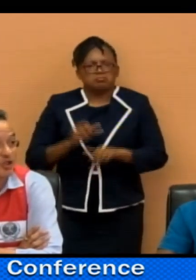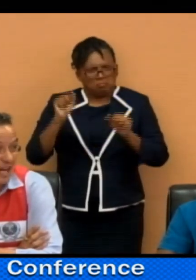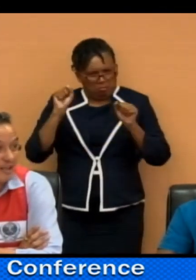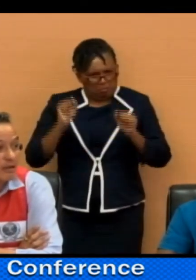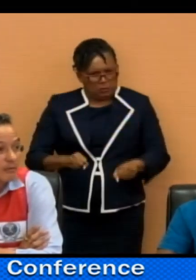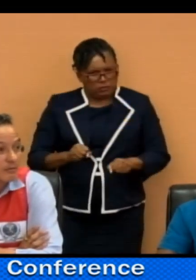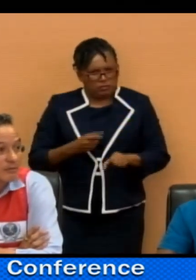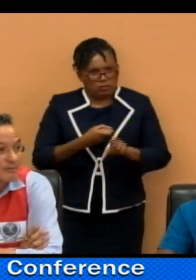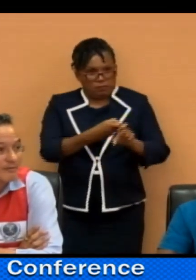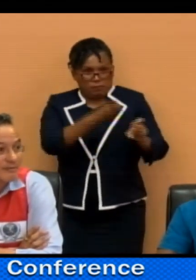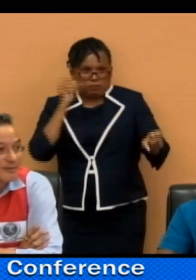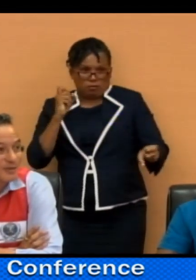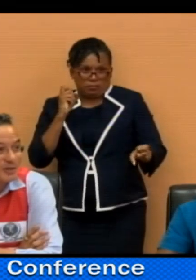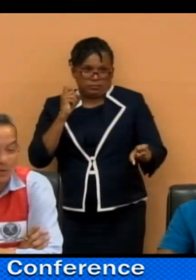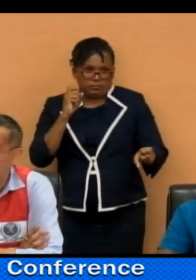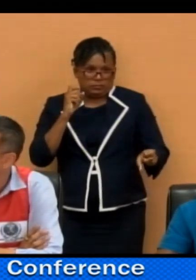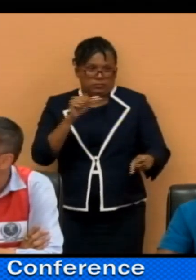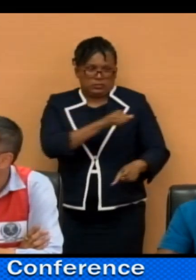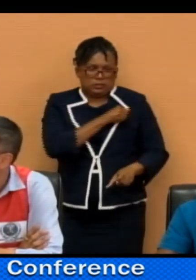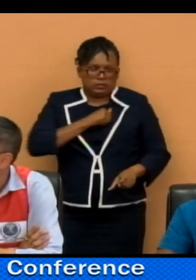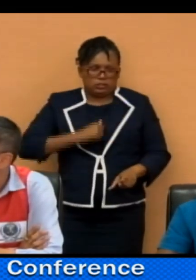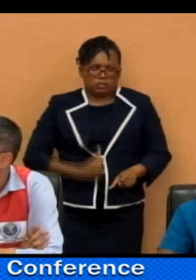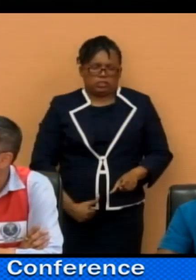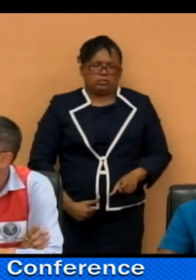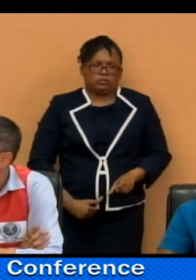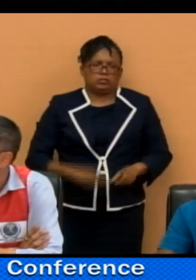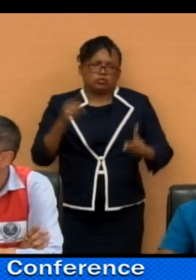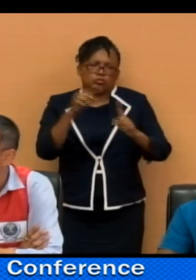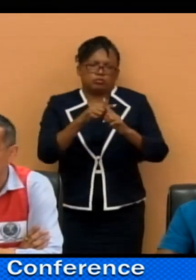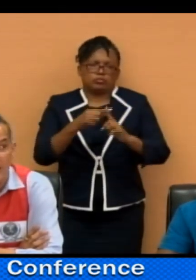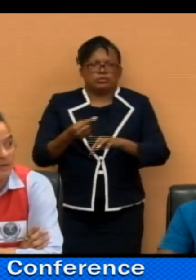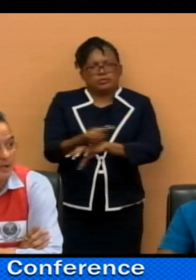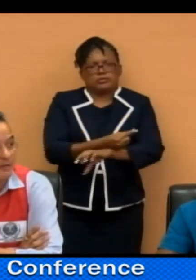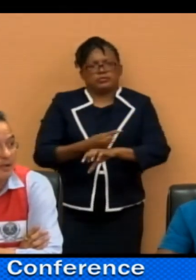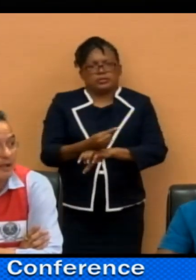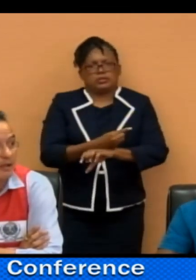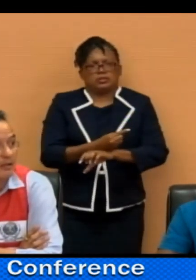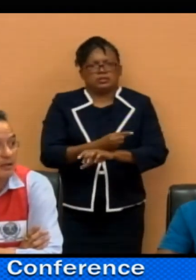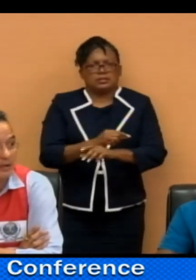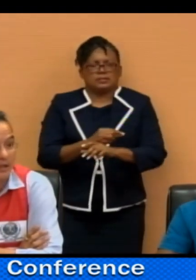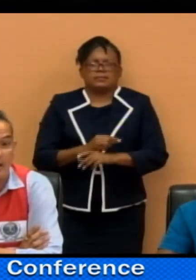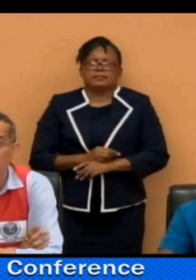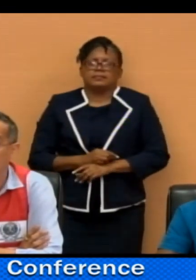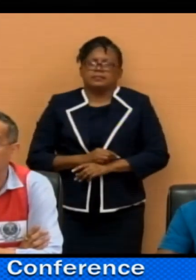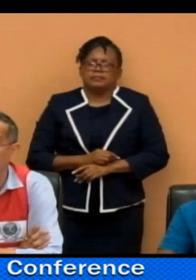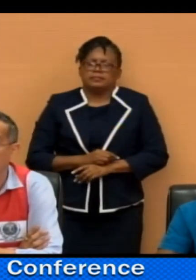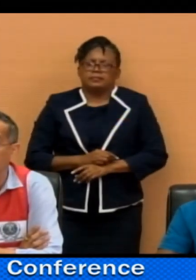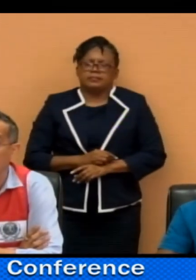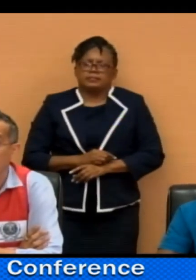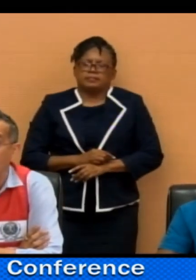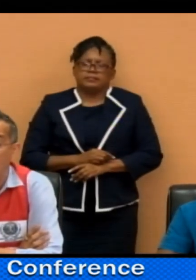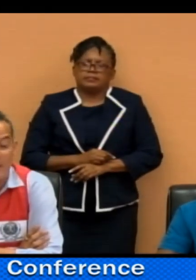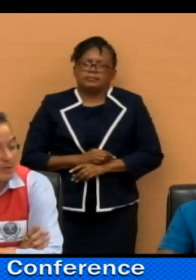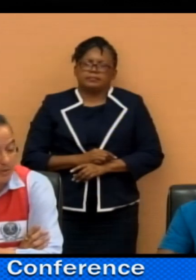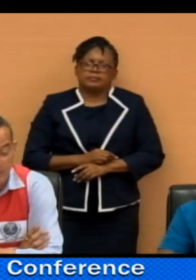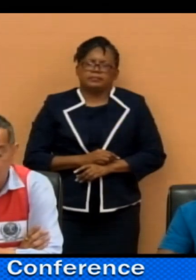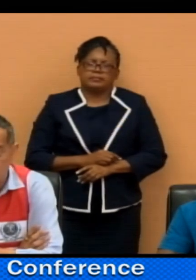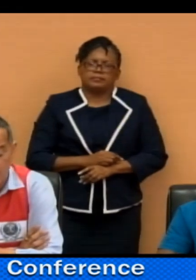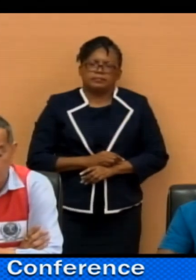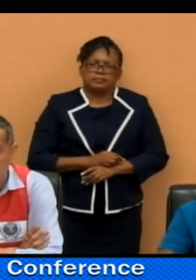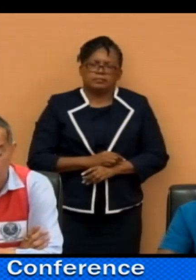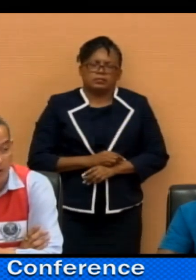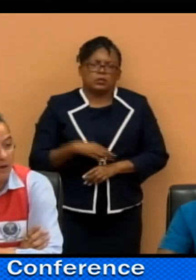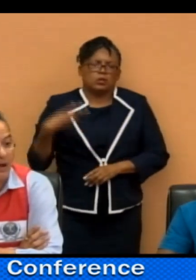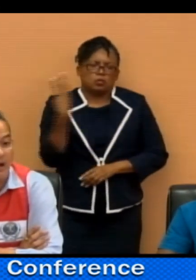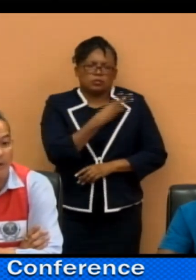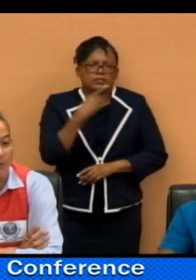of China to Grenada. And I say that specifically to say that as we have been